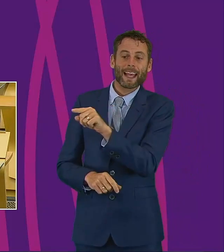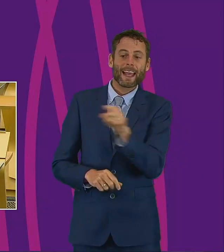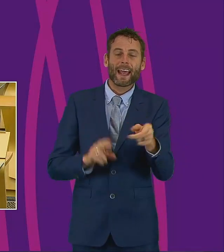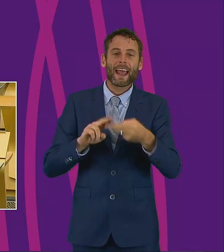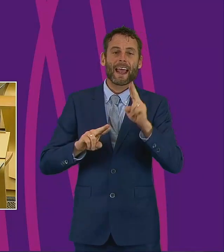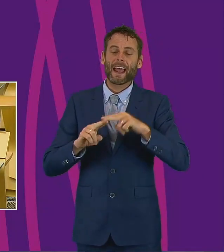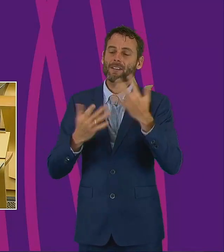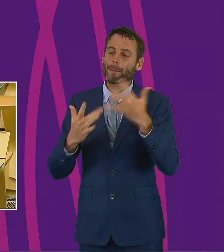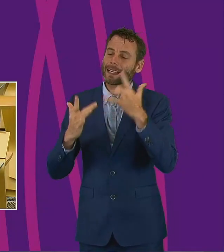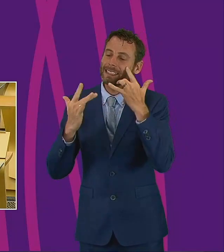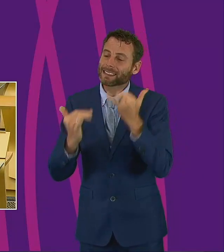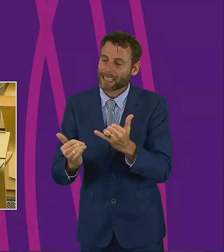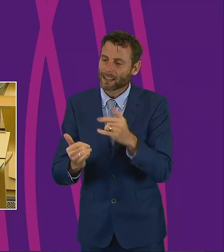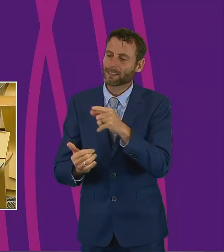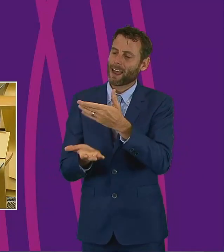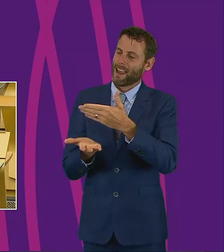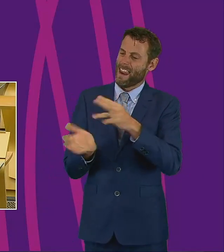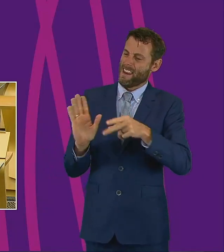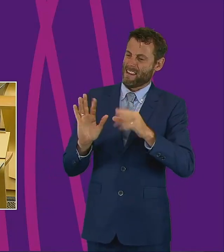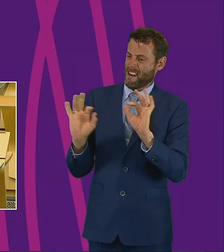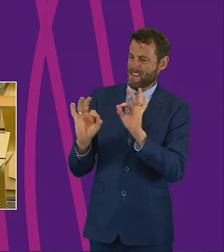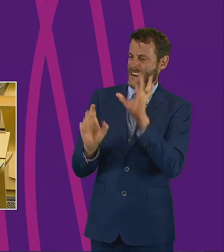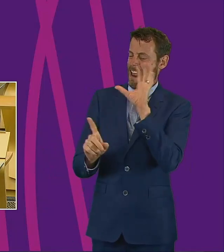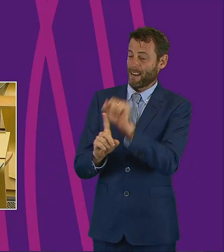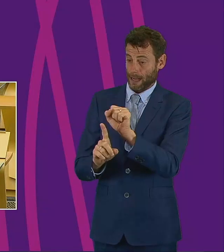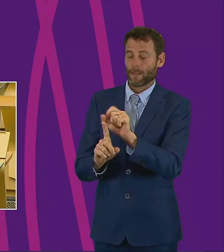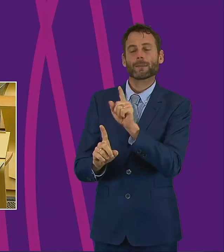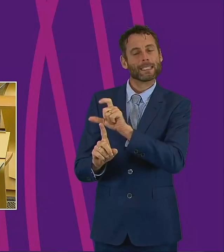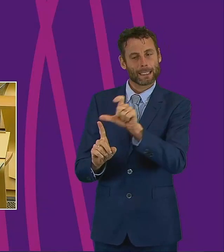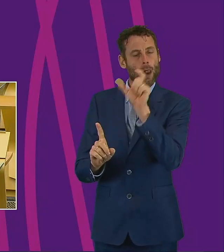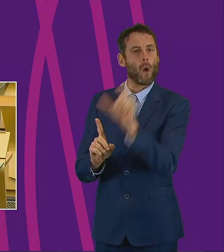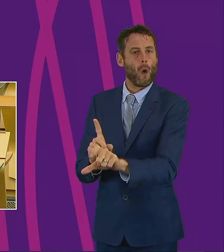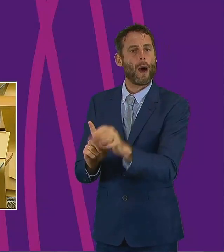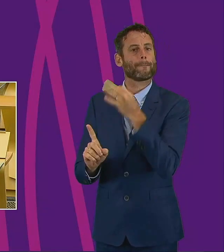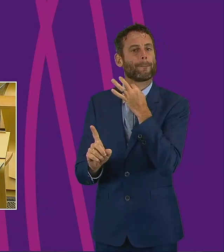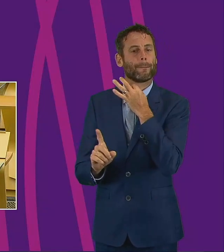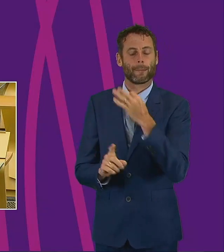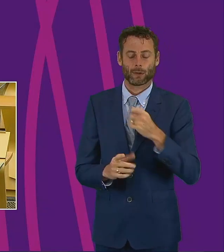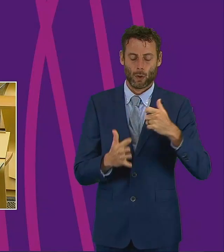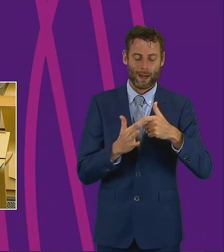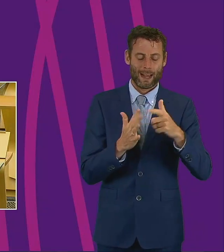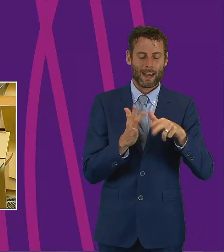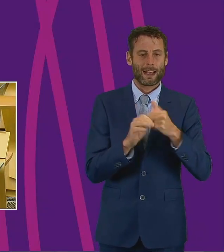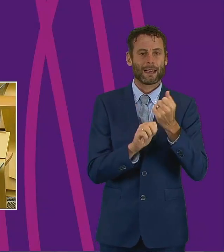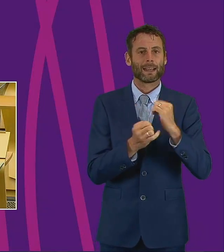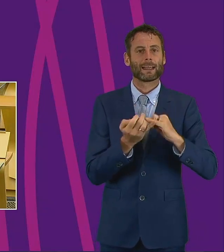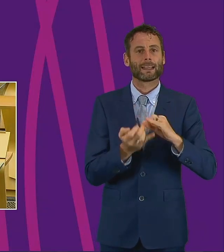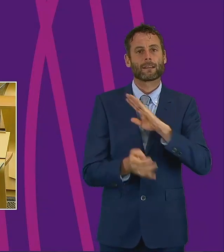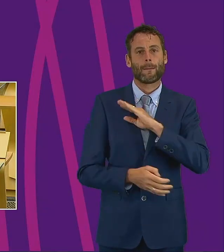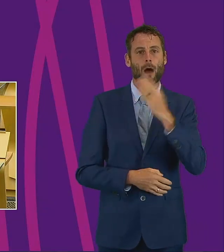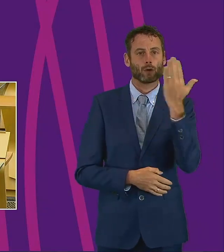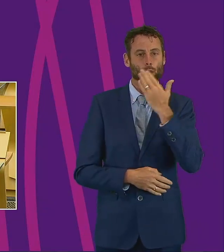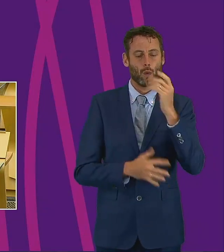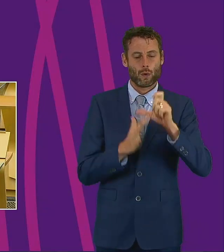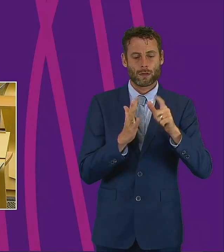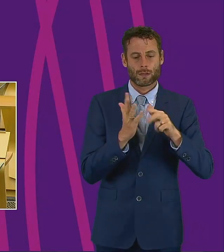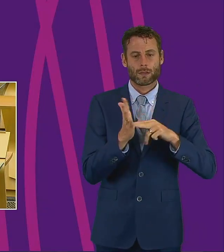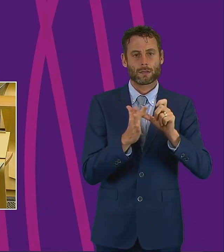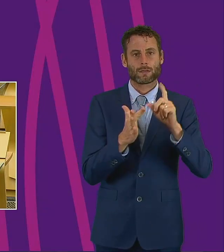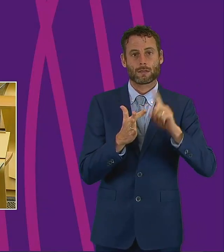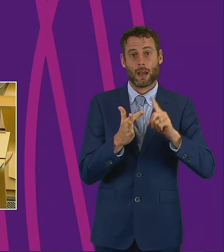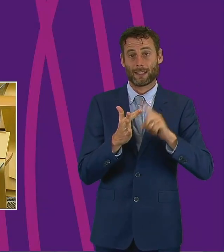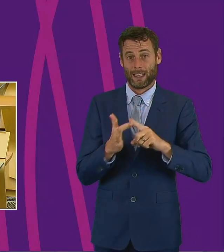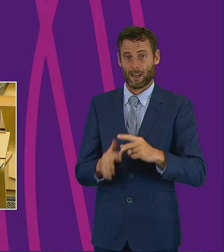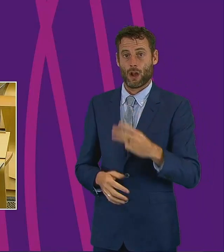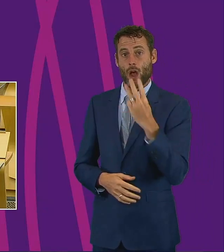test. Let me also give a quick update on the situation at Kings Park School in Dundee. In total, 31 cases have been